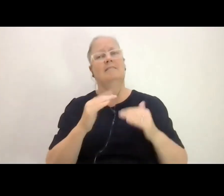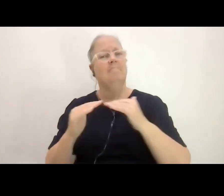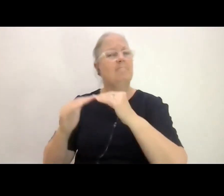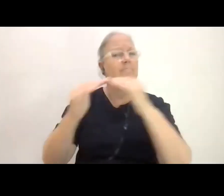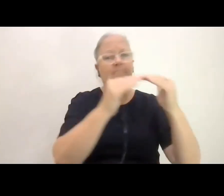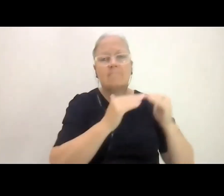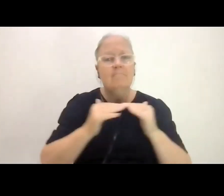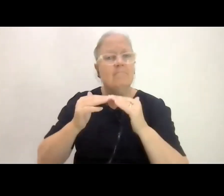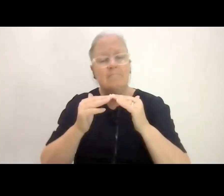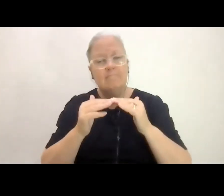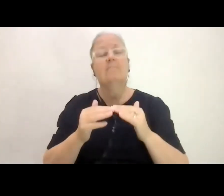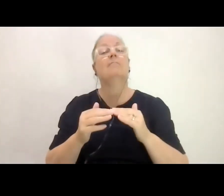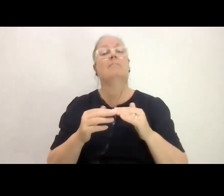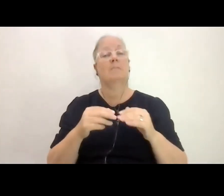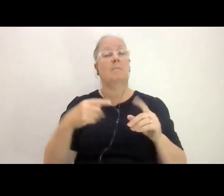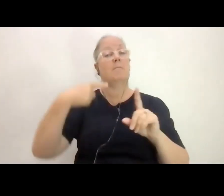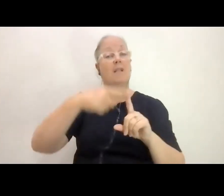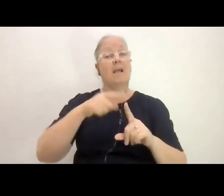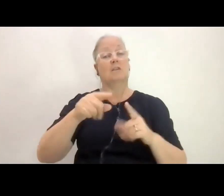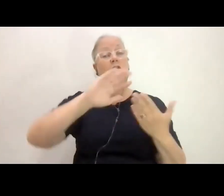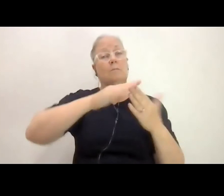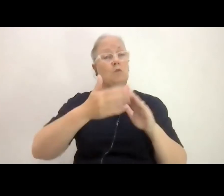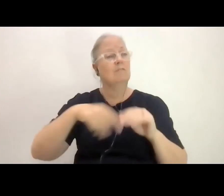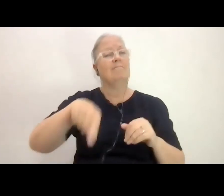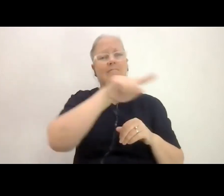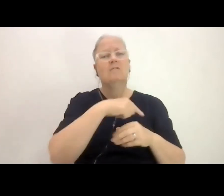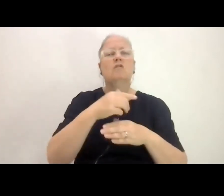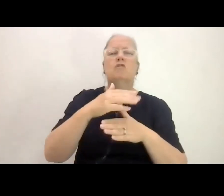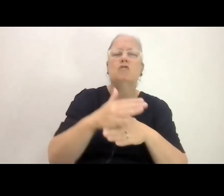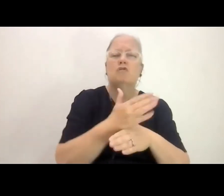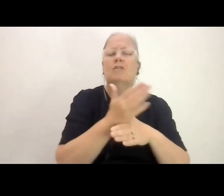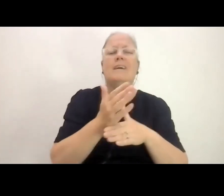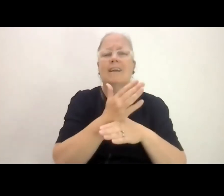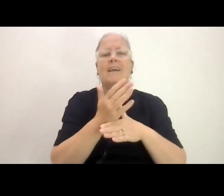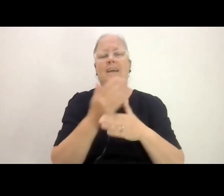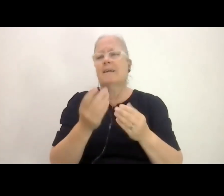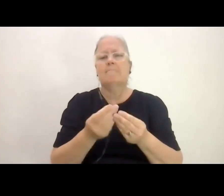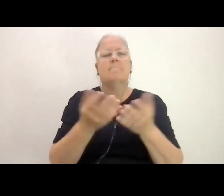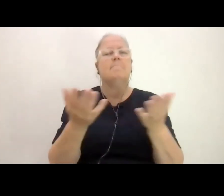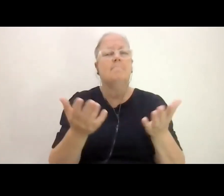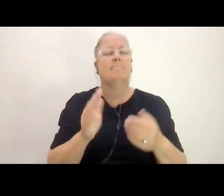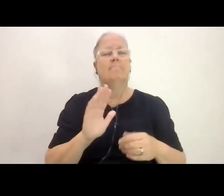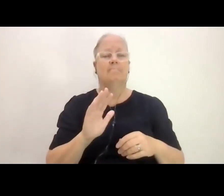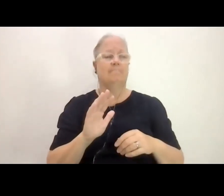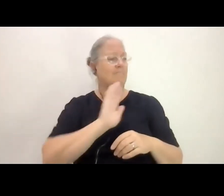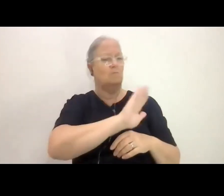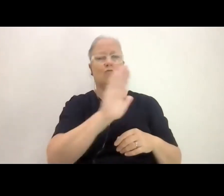value, by increasing community capacity to share, to shape outcomes, by